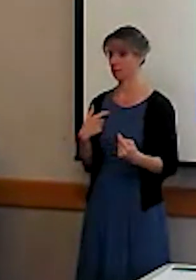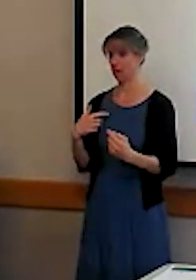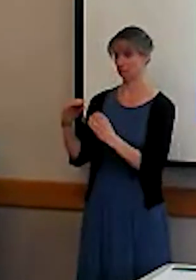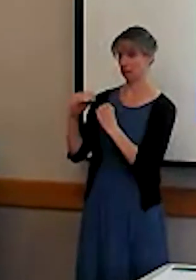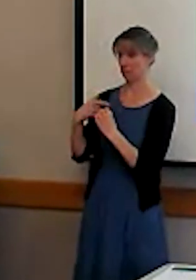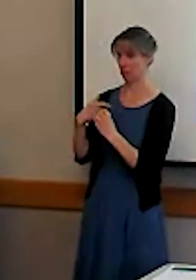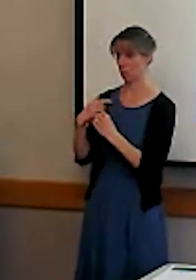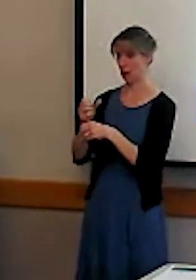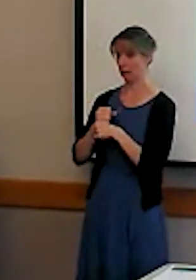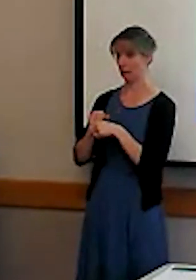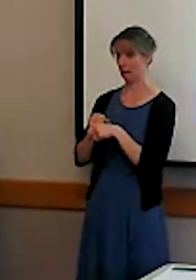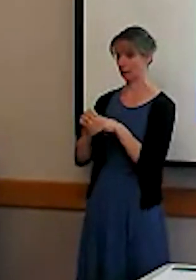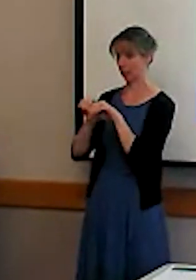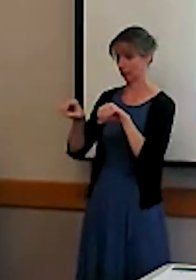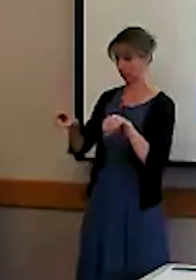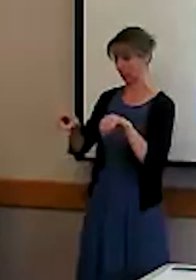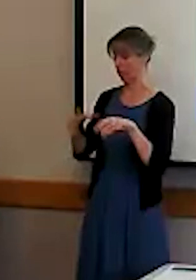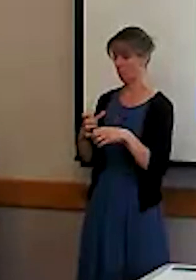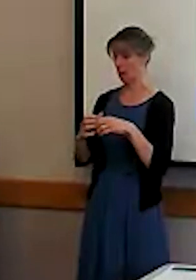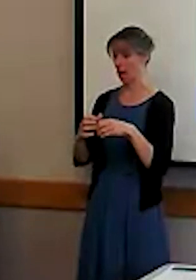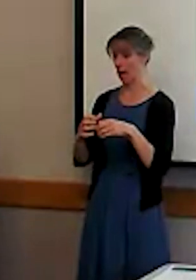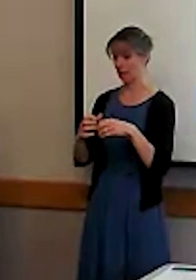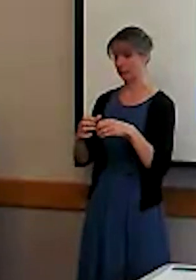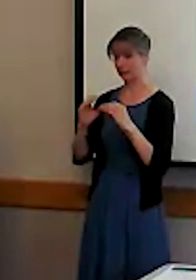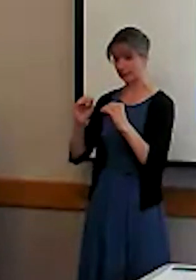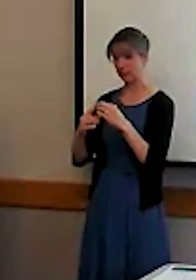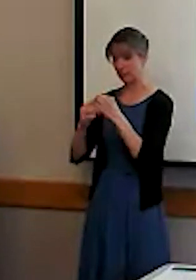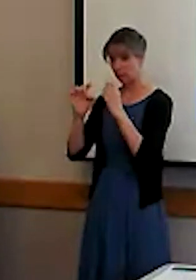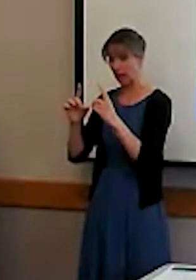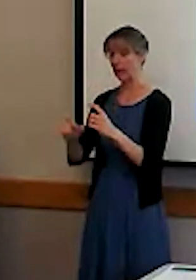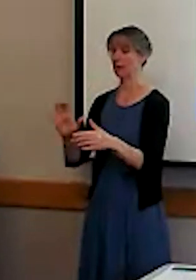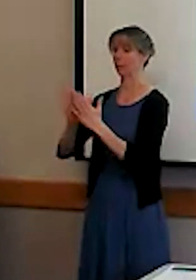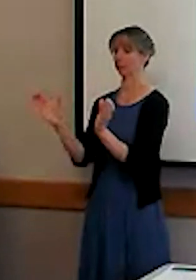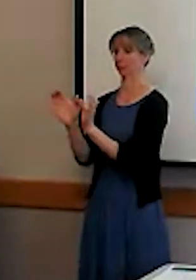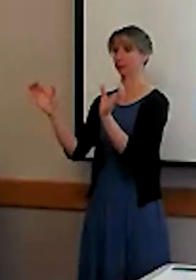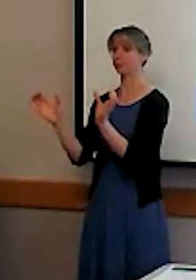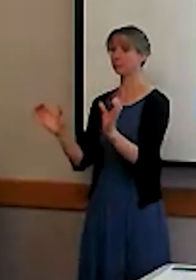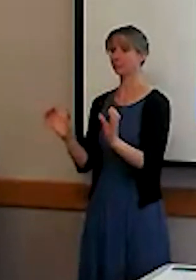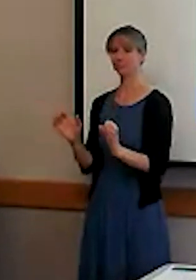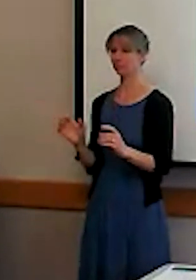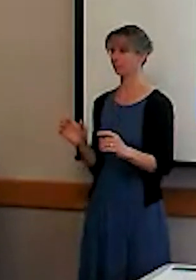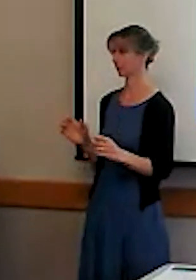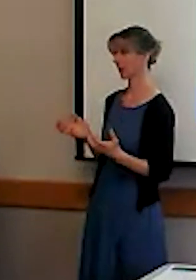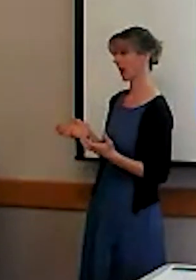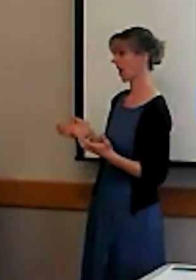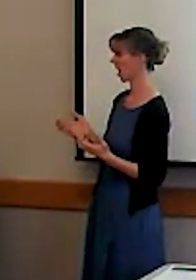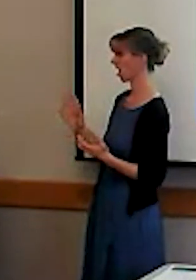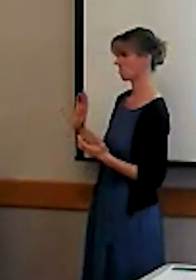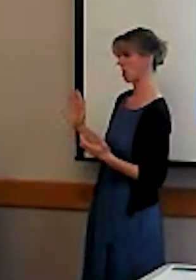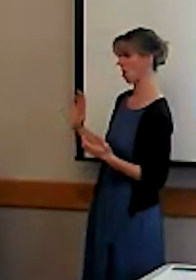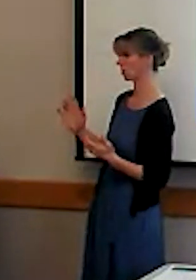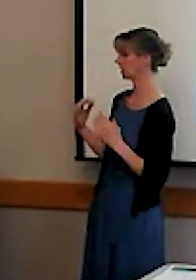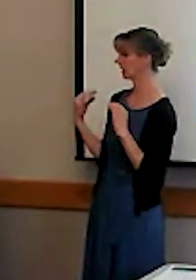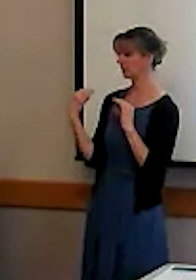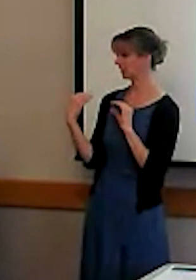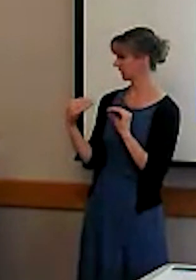taught. That's how when I got my teaching degree, if I wanted to get it, I had to get special ed certified. So they were like, no, just teach